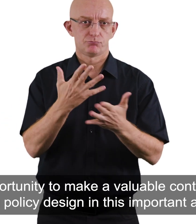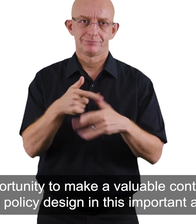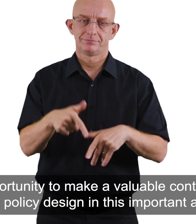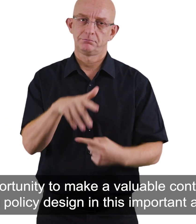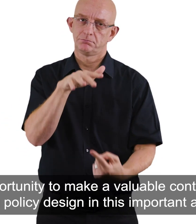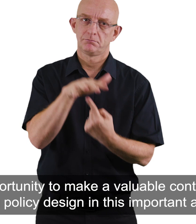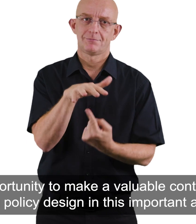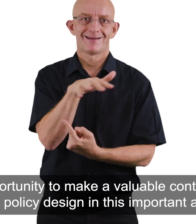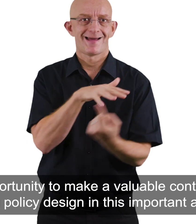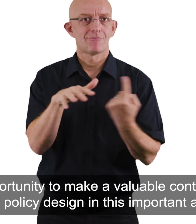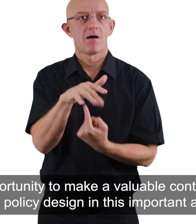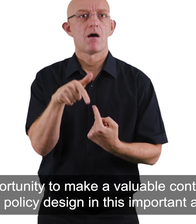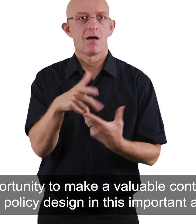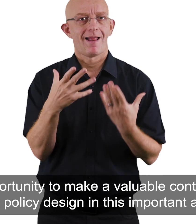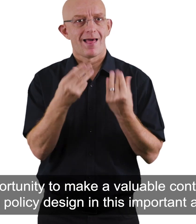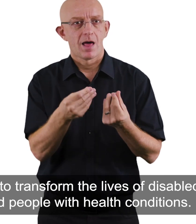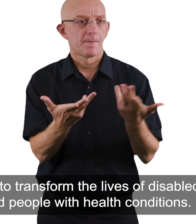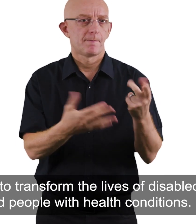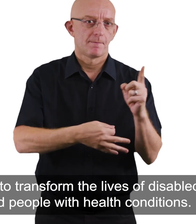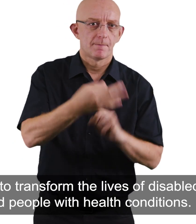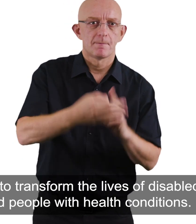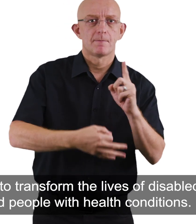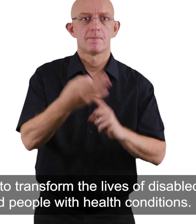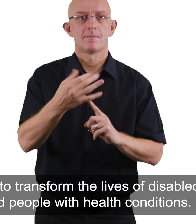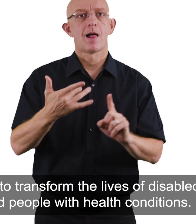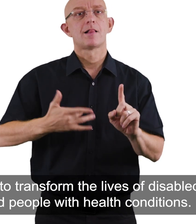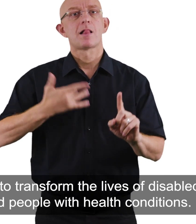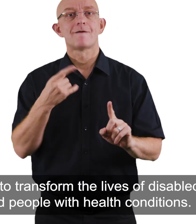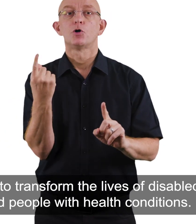in this important area and helping to transform the